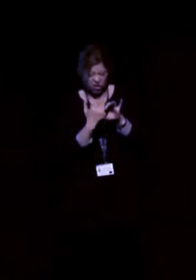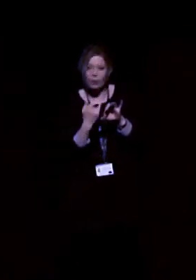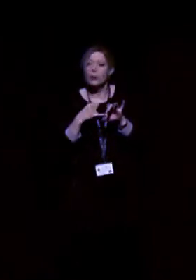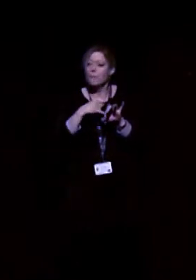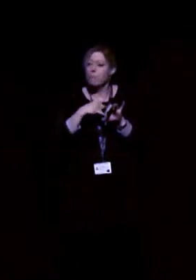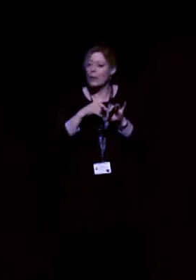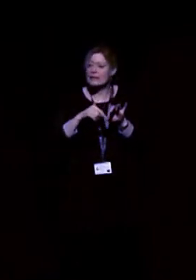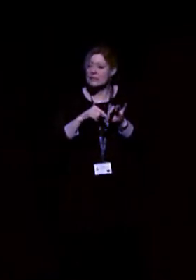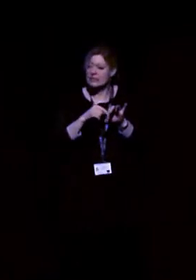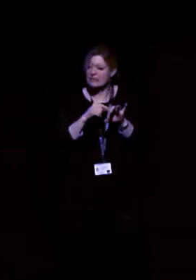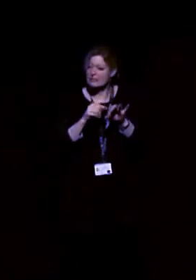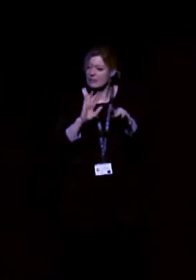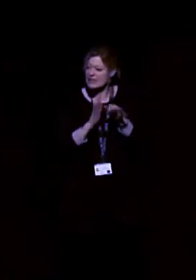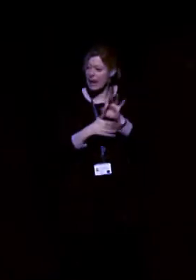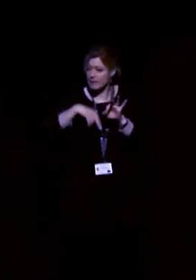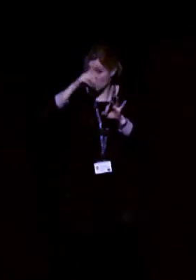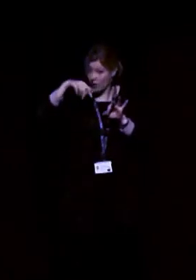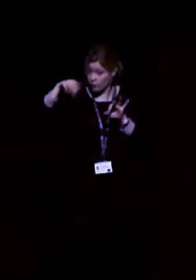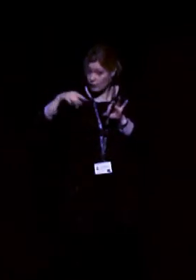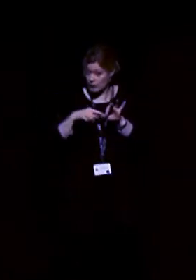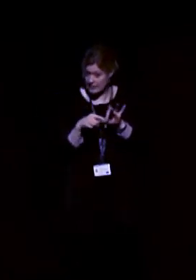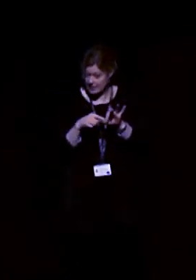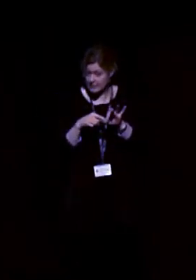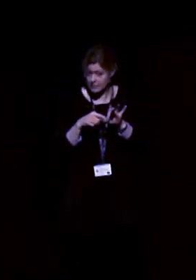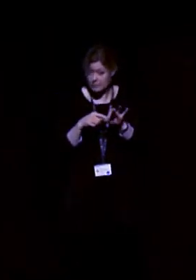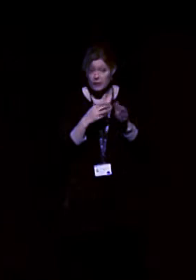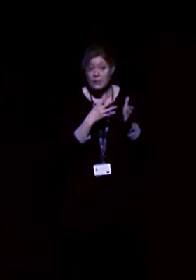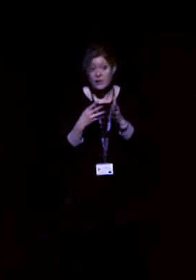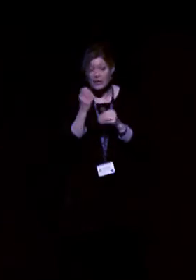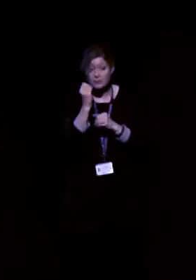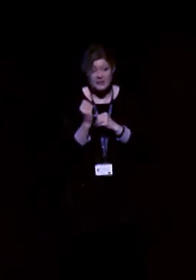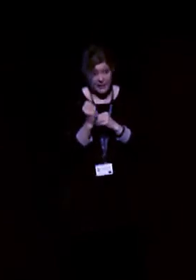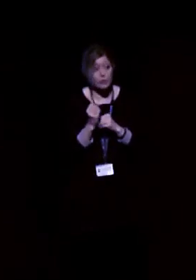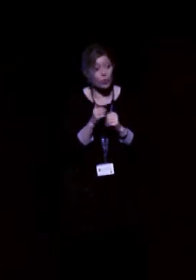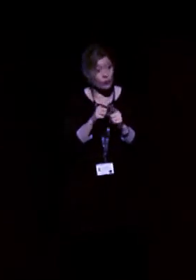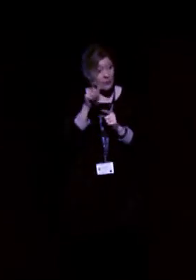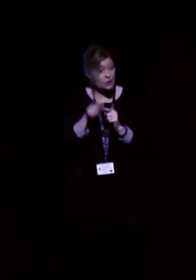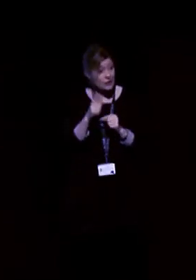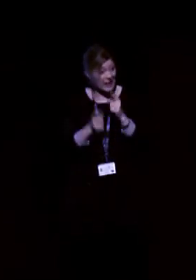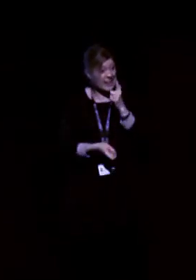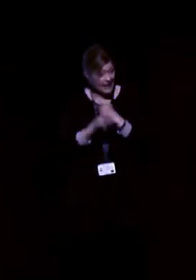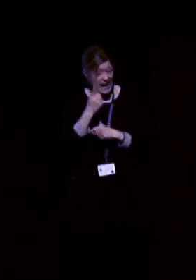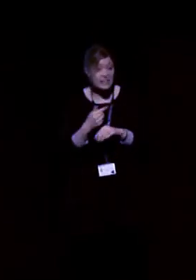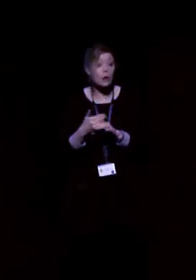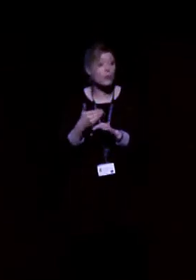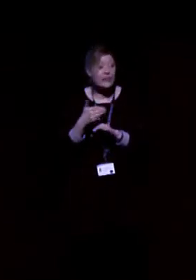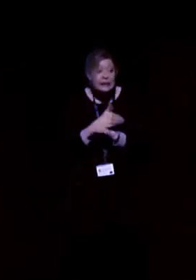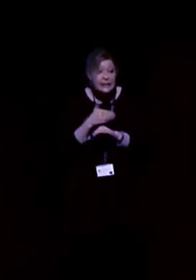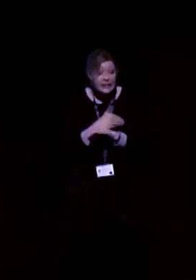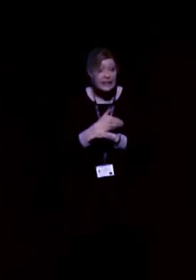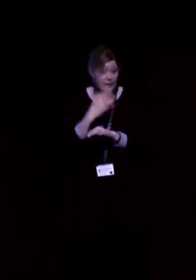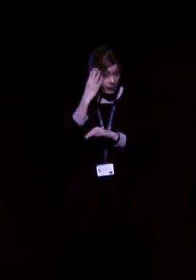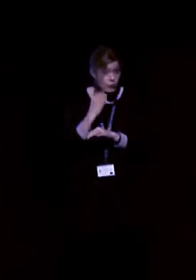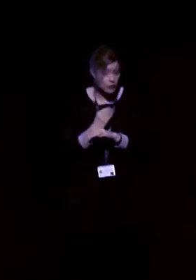high-frequency cells, and 9% of patients can have a subsequent inner ear hearing loss having had an acute otitis